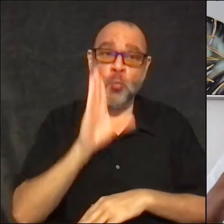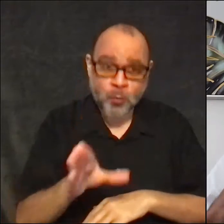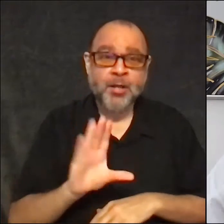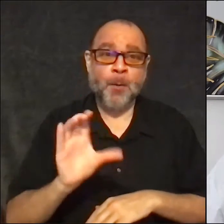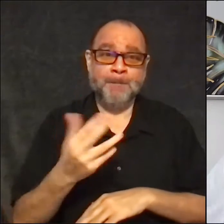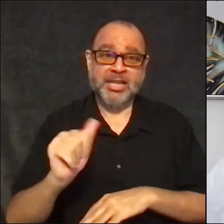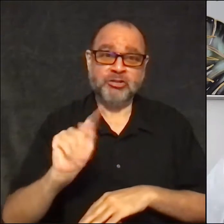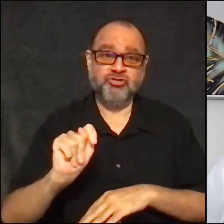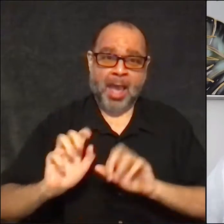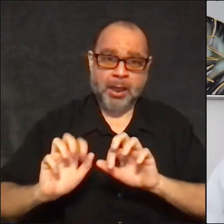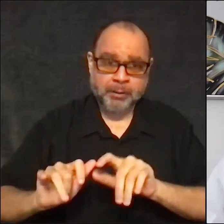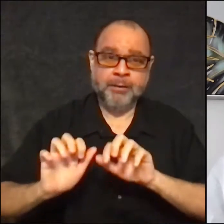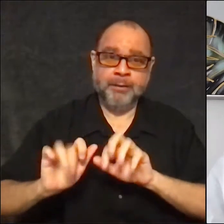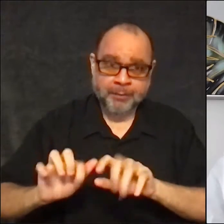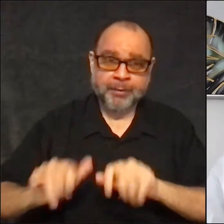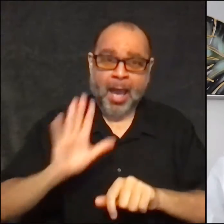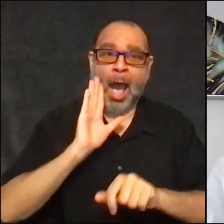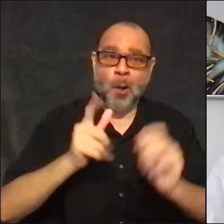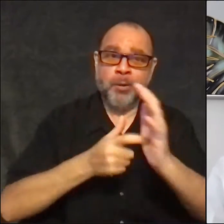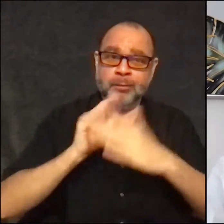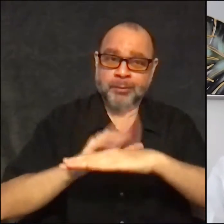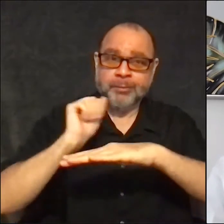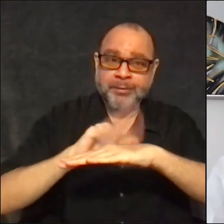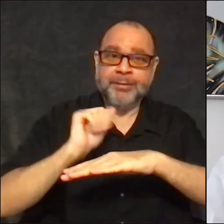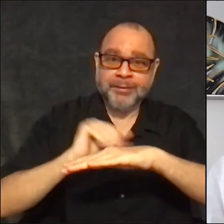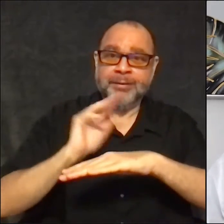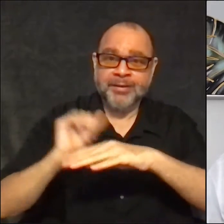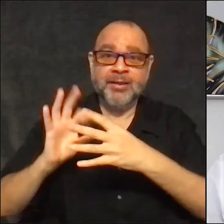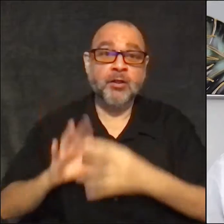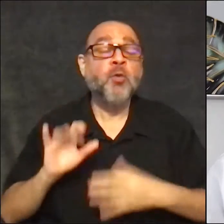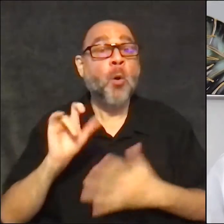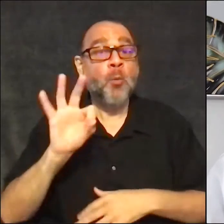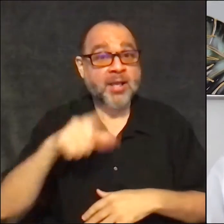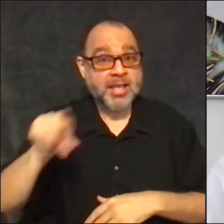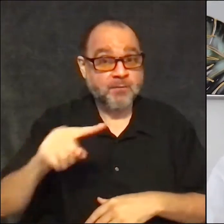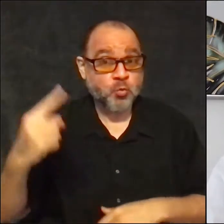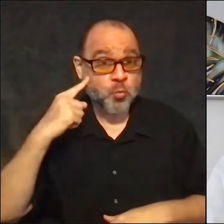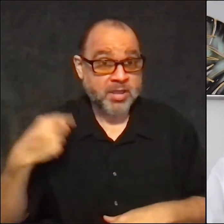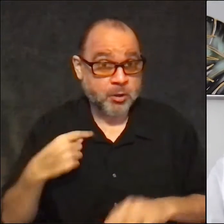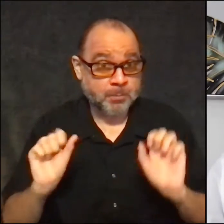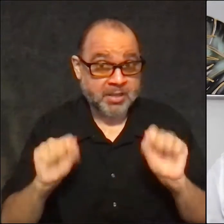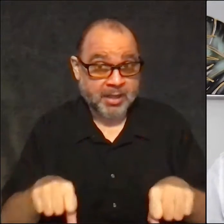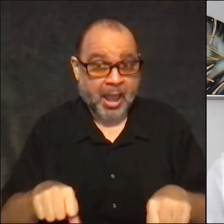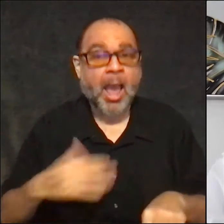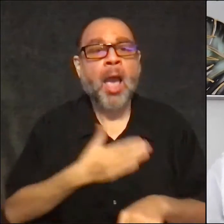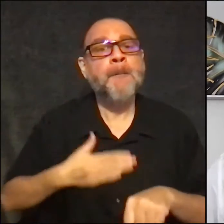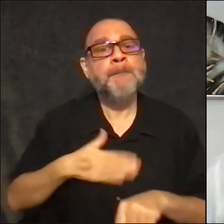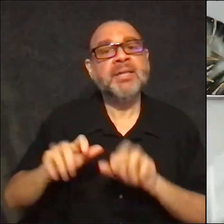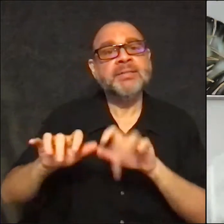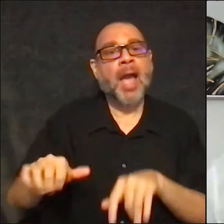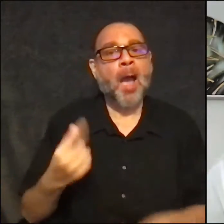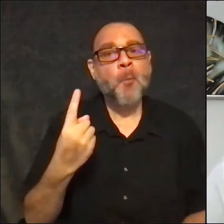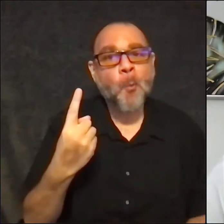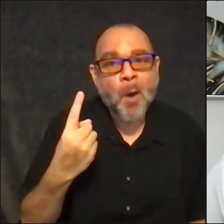very verbally active session here. If you can hear me, please drop a 1 into the chat box. Timothy is